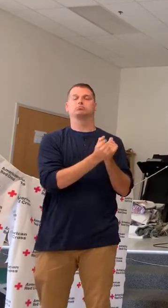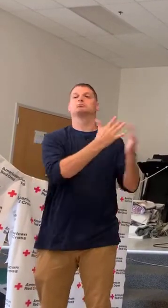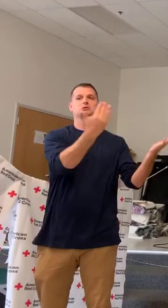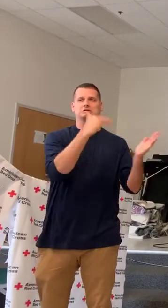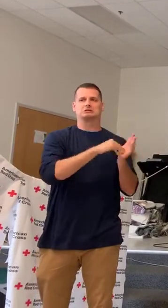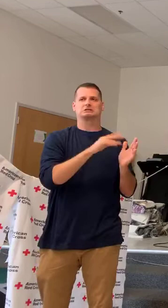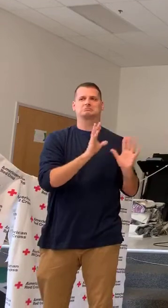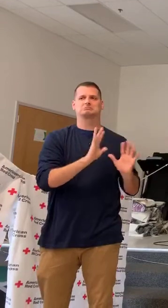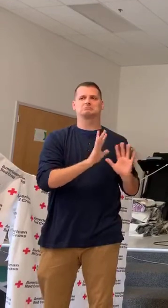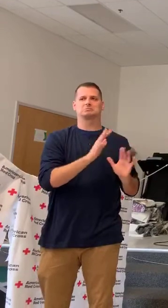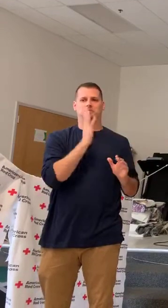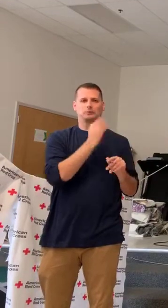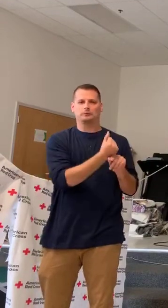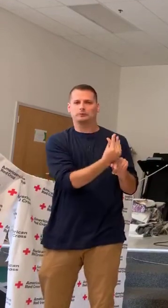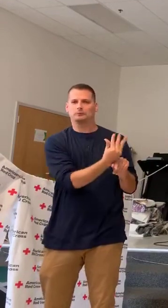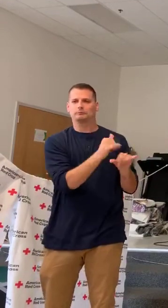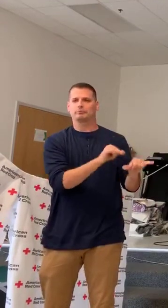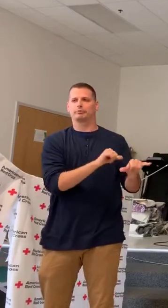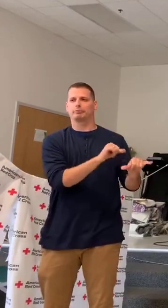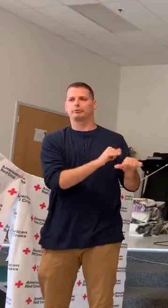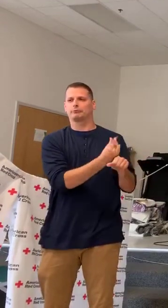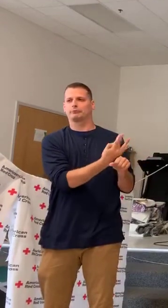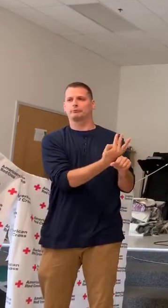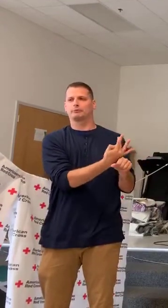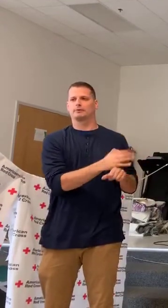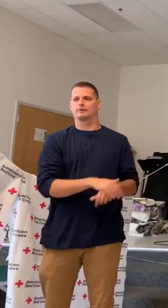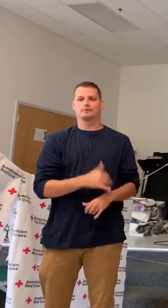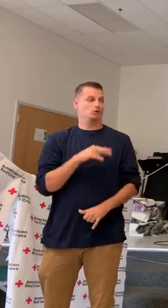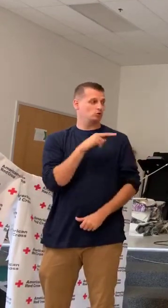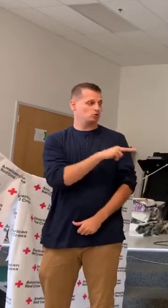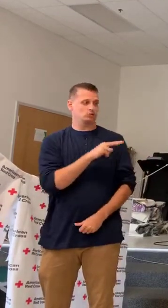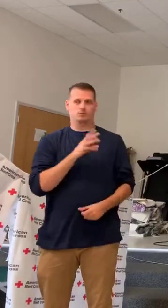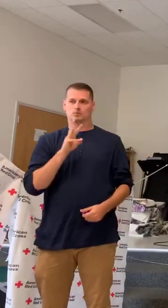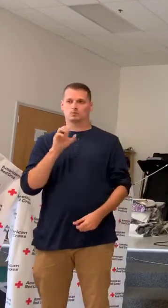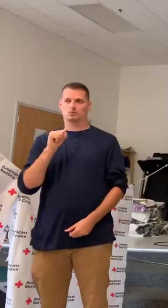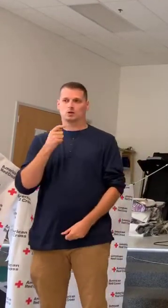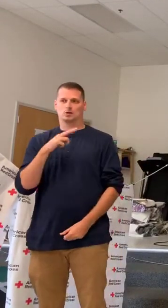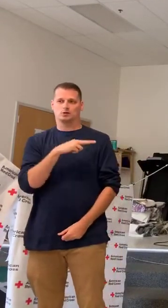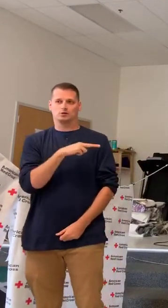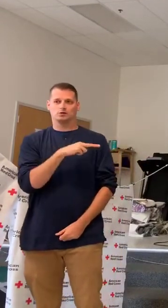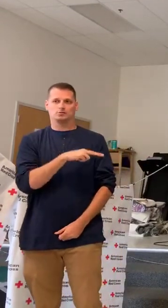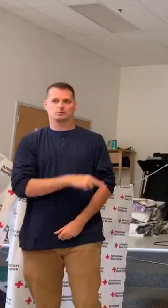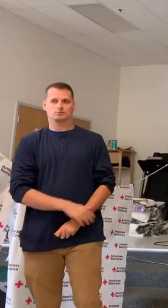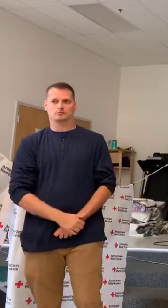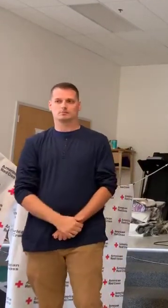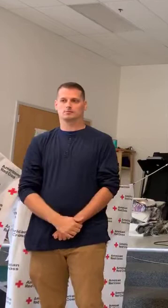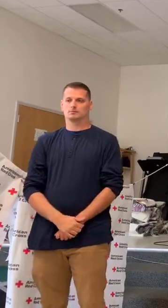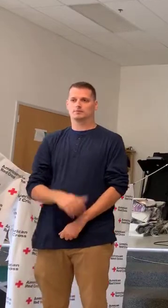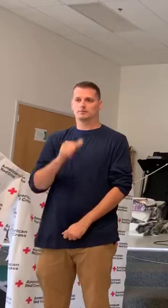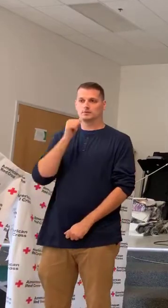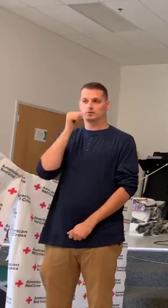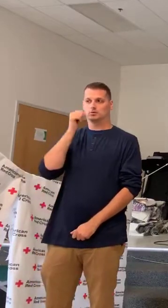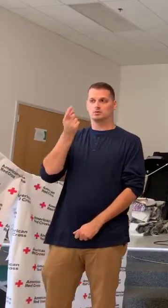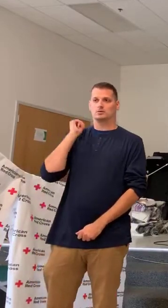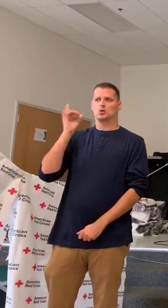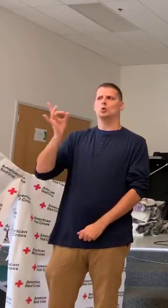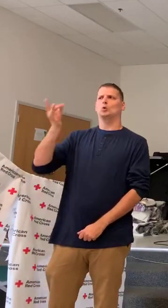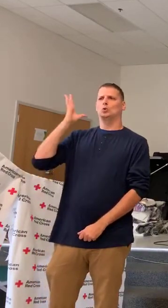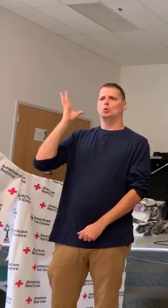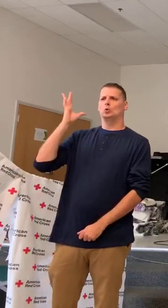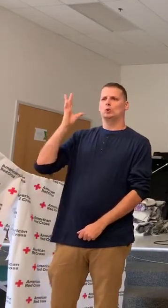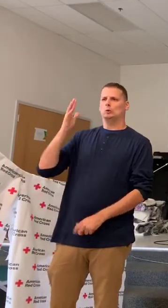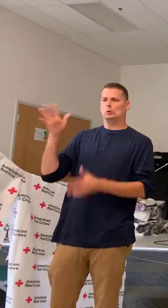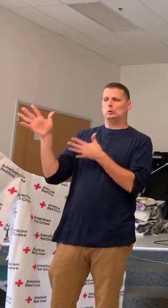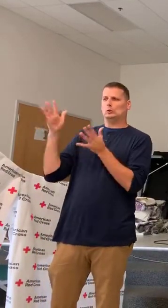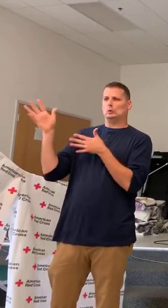not, when you look at the weather, we are out of that at this time, where we're gonna have a running fire like we did last week.